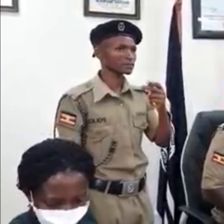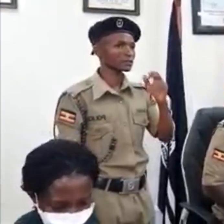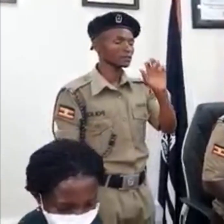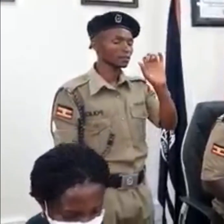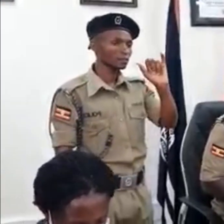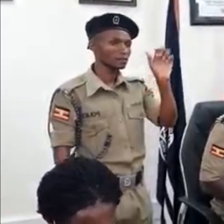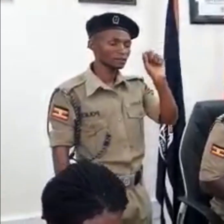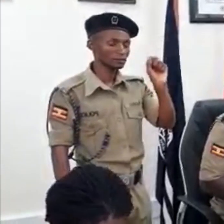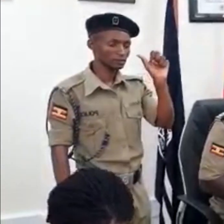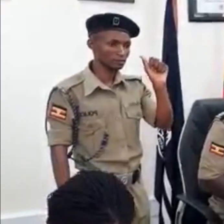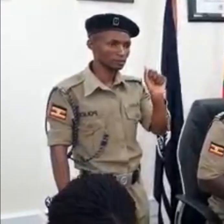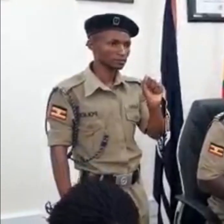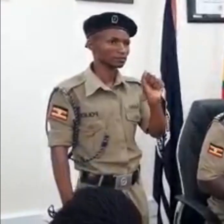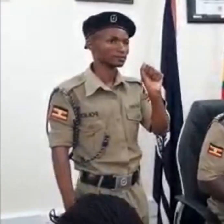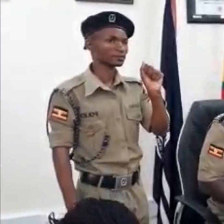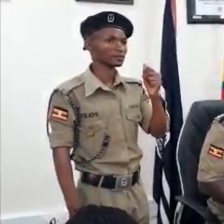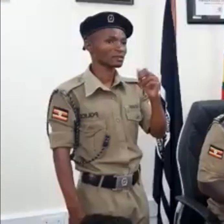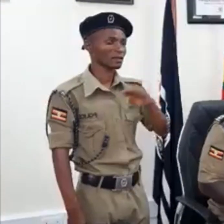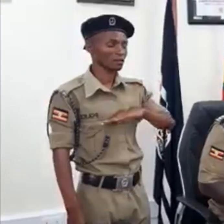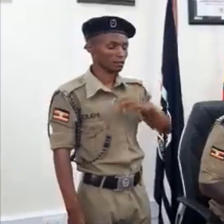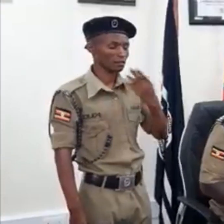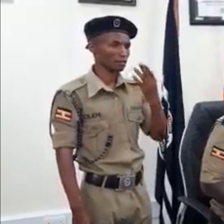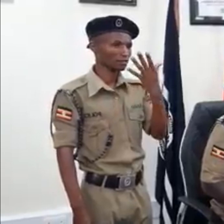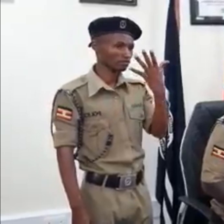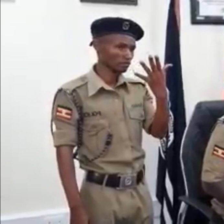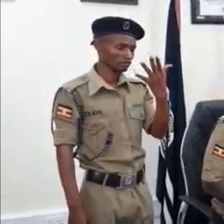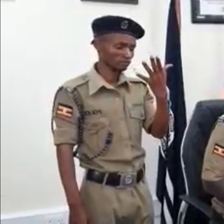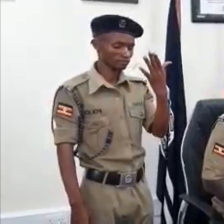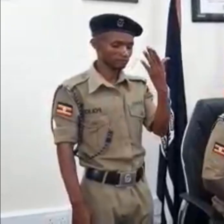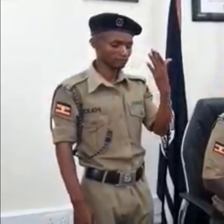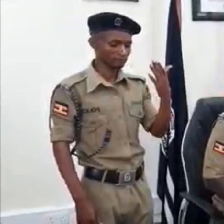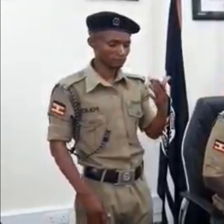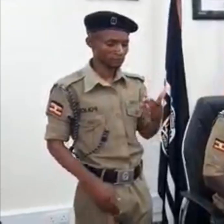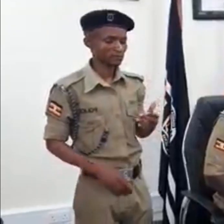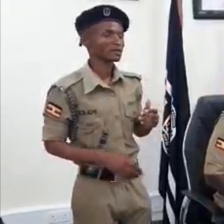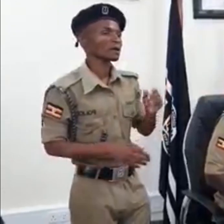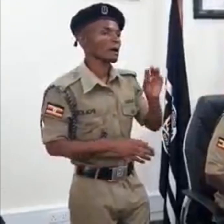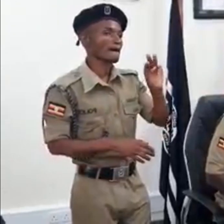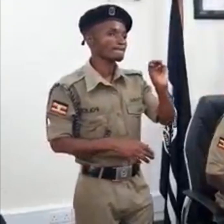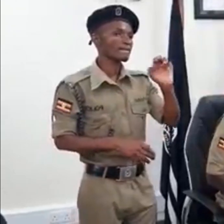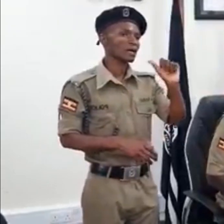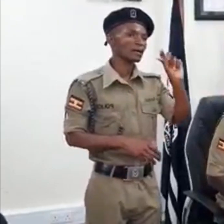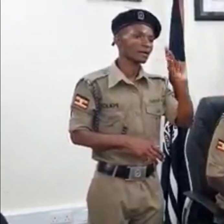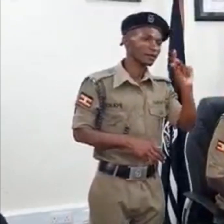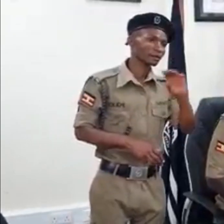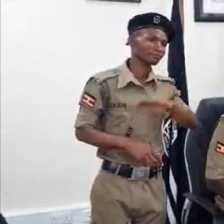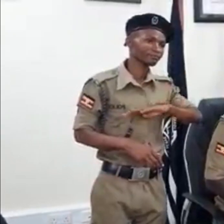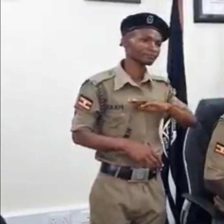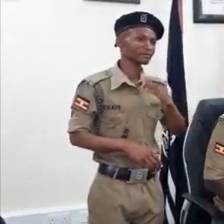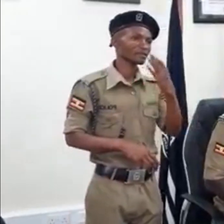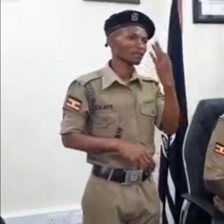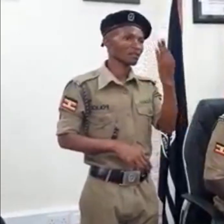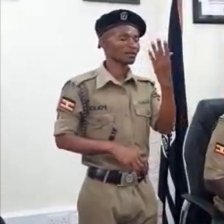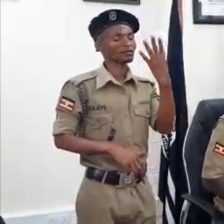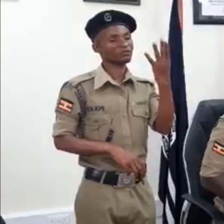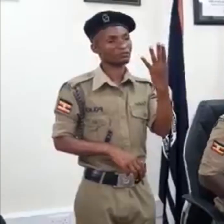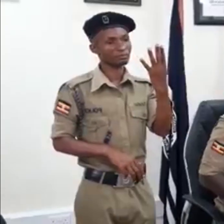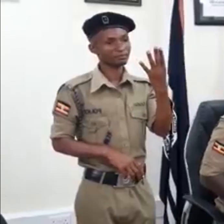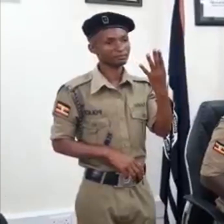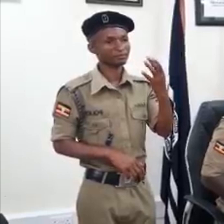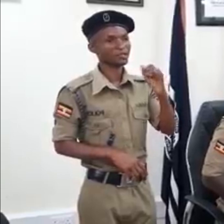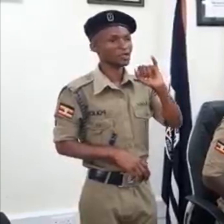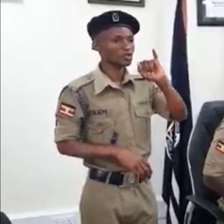Issa, 35, Chabula David, aged 30, Serwada Mike, aged 34, and Mwonge Jude,